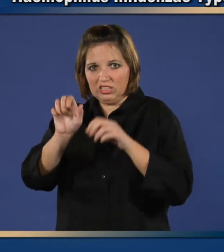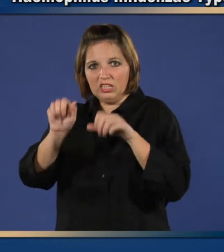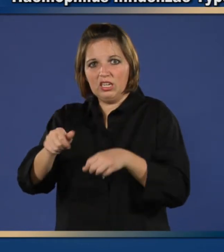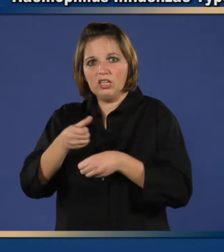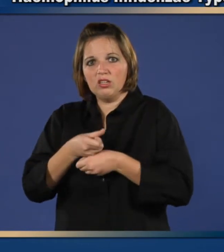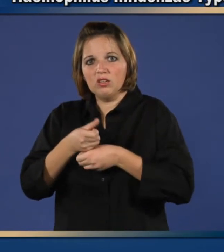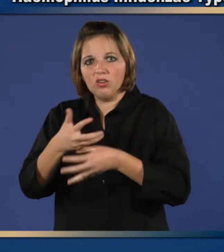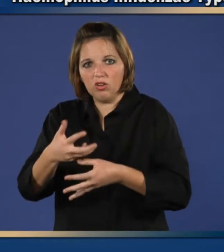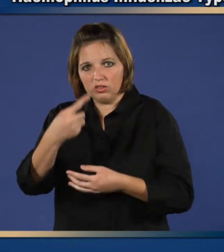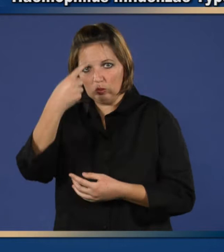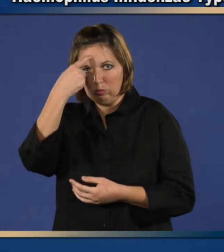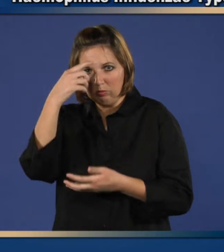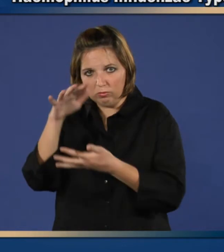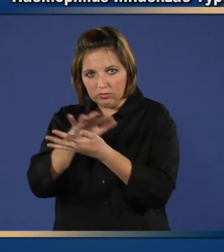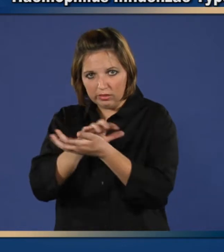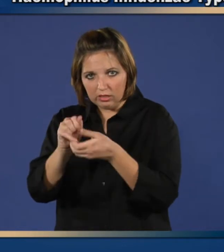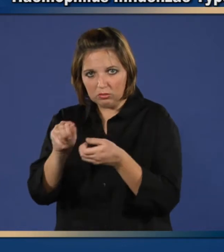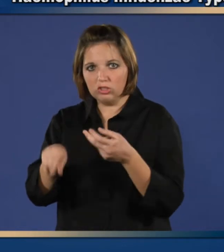deafness.